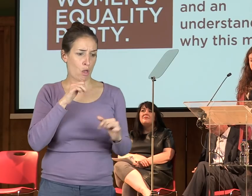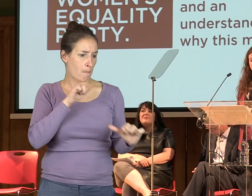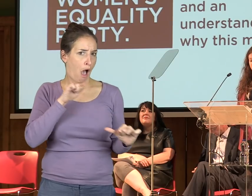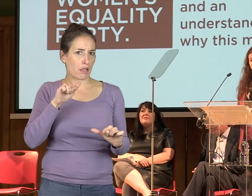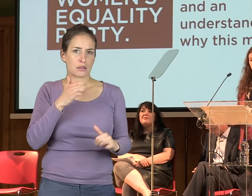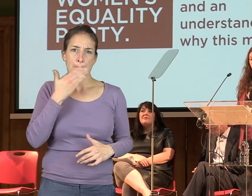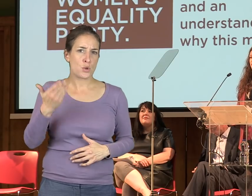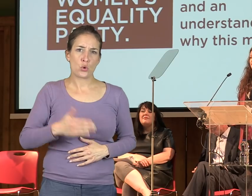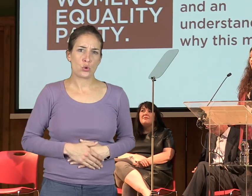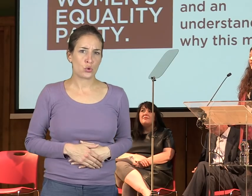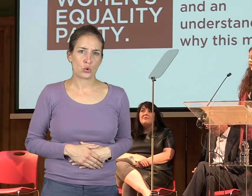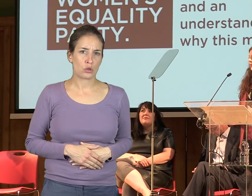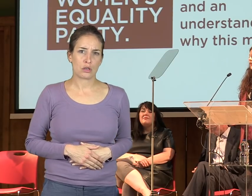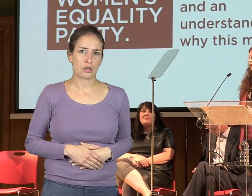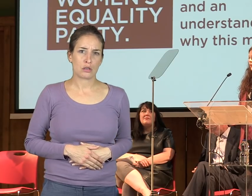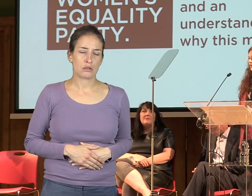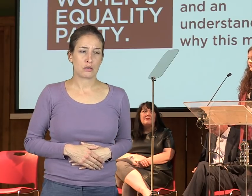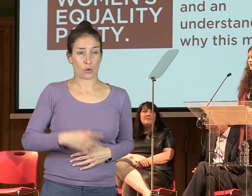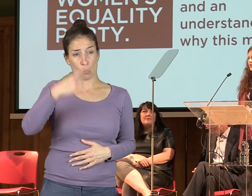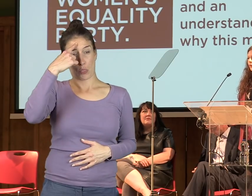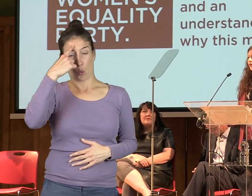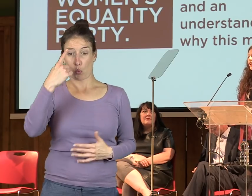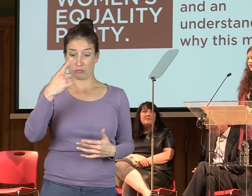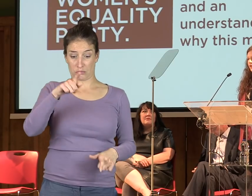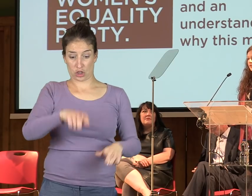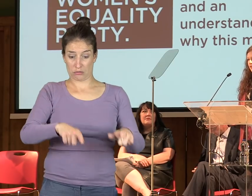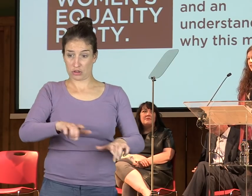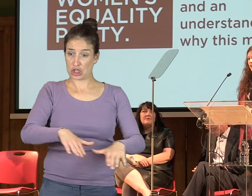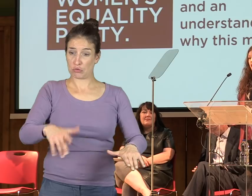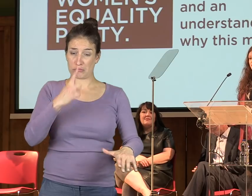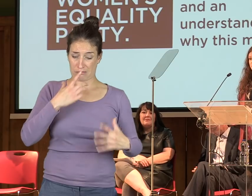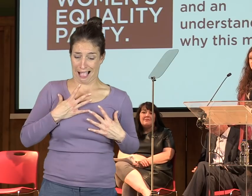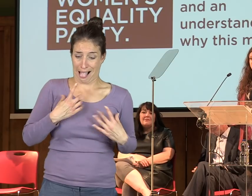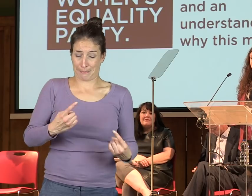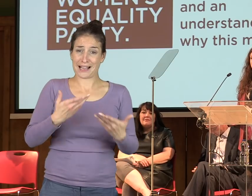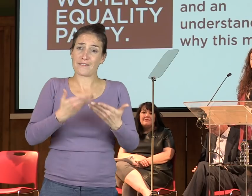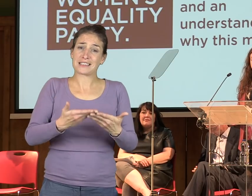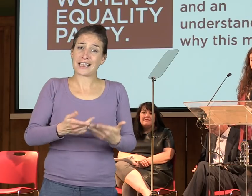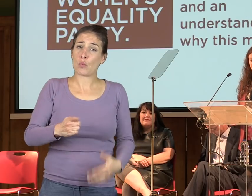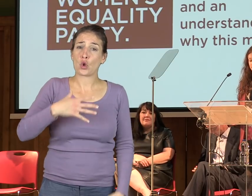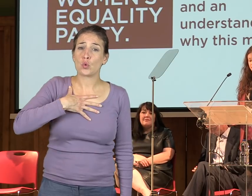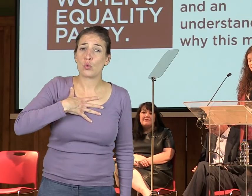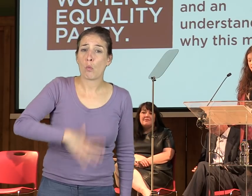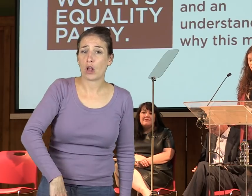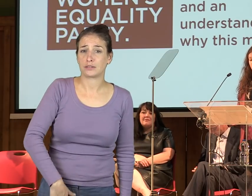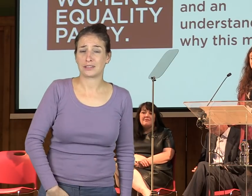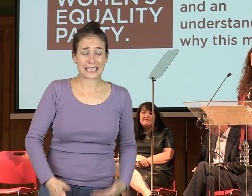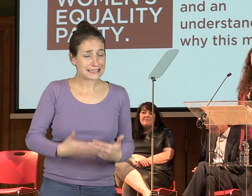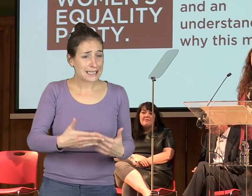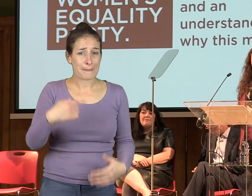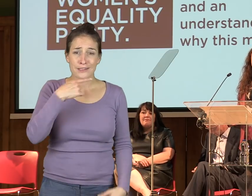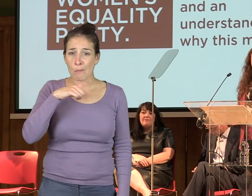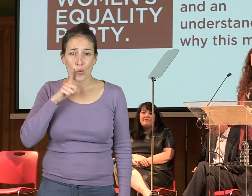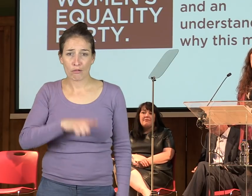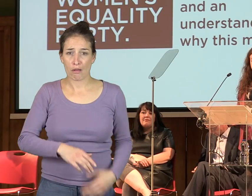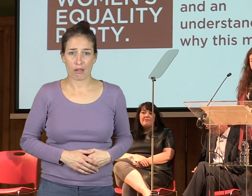bias. We decided that it would be normal to study what you're interested in, irrespective of your gender. We